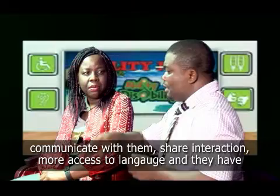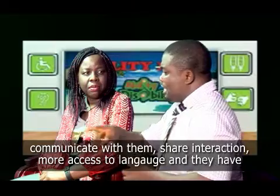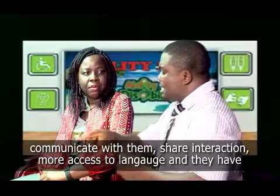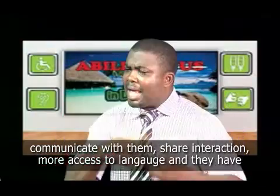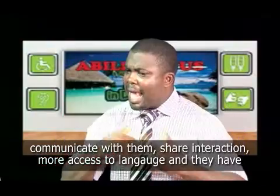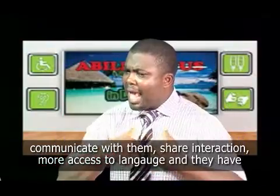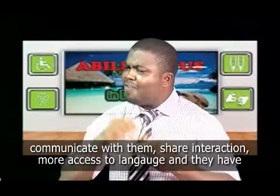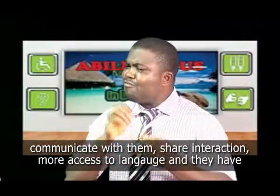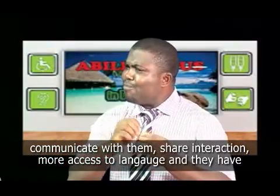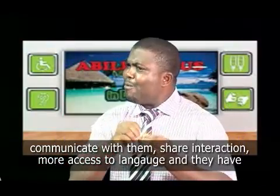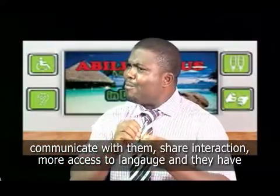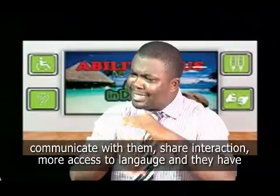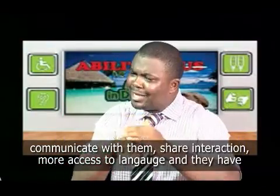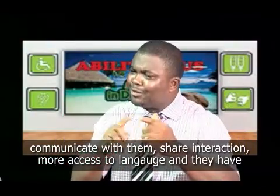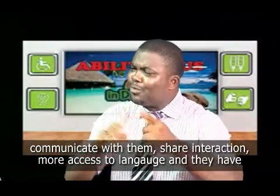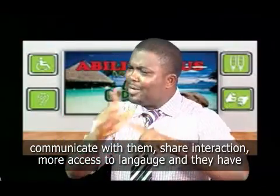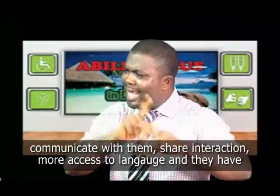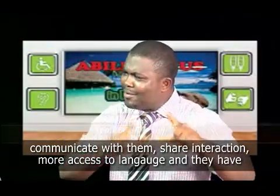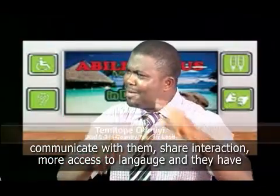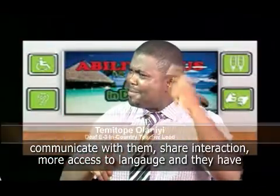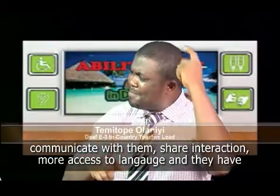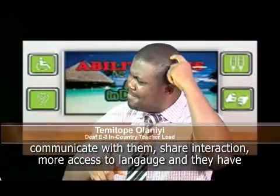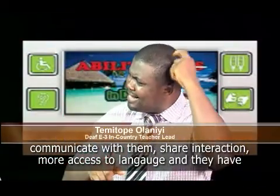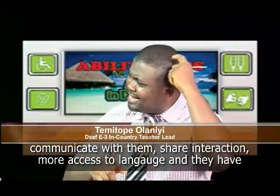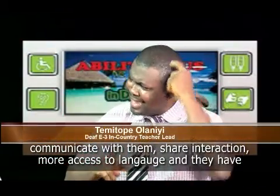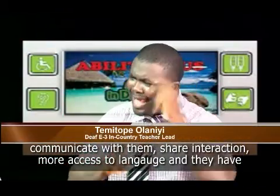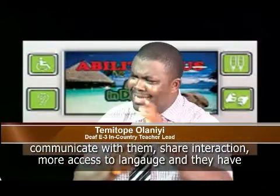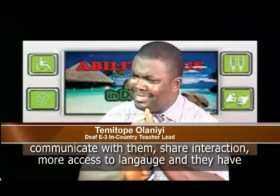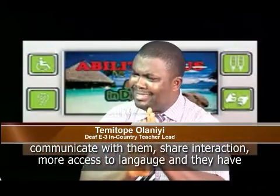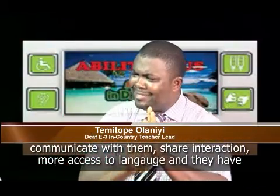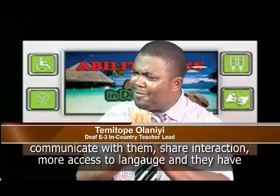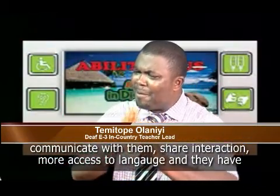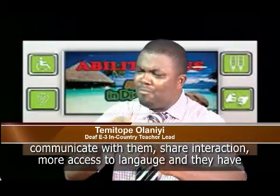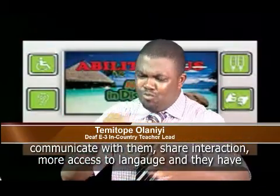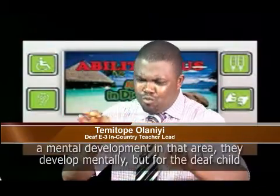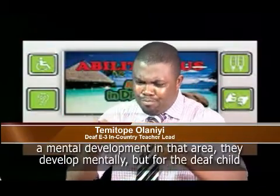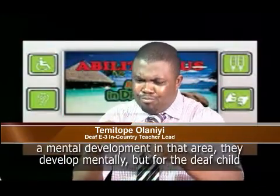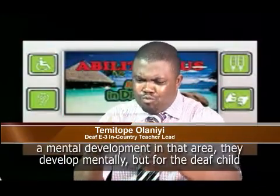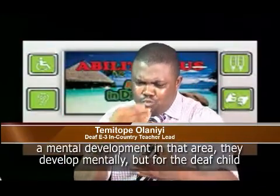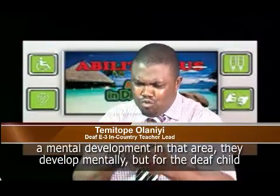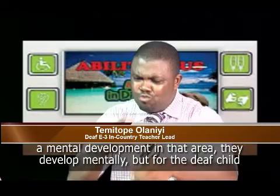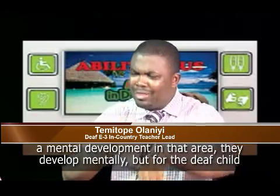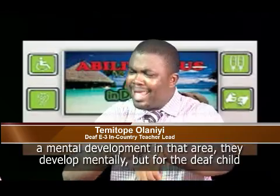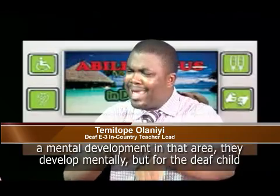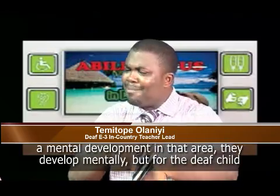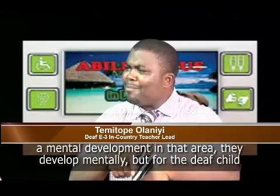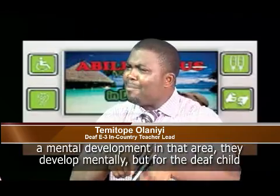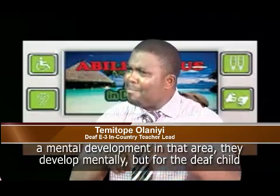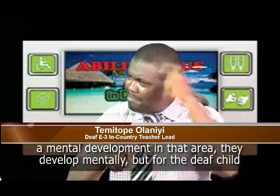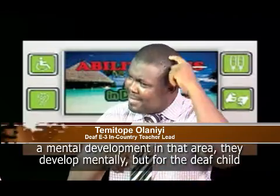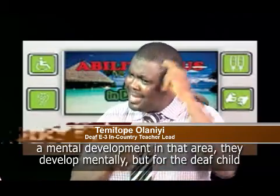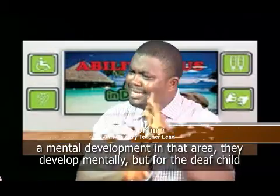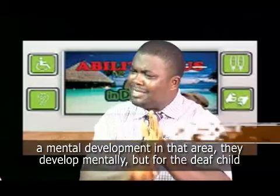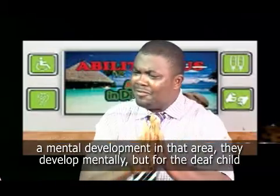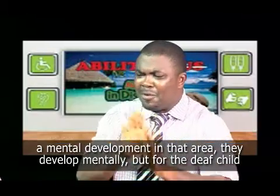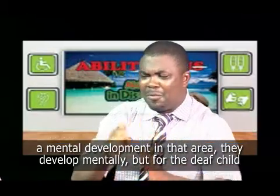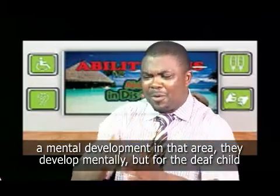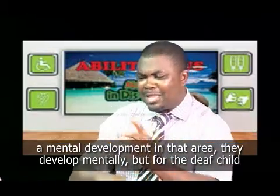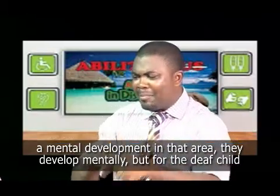them, share interaction, more access to language, and they have a mental development in that area. They